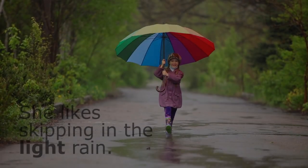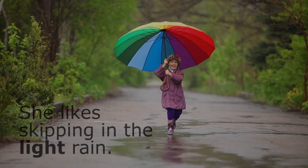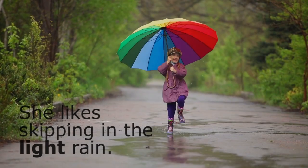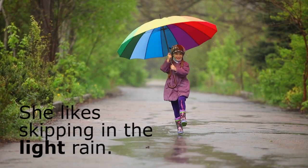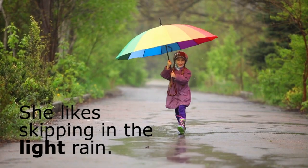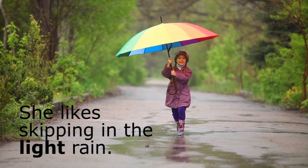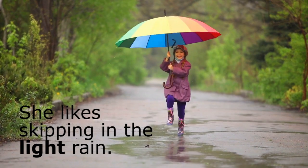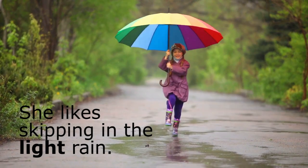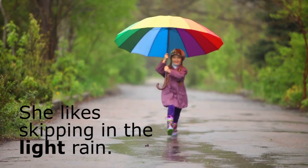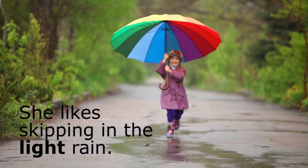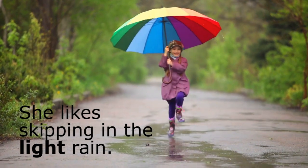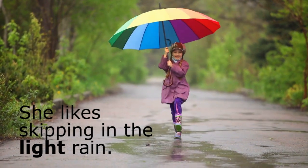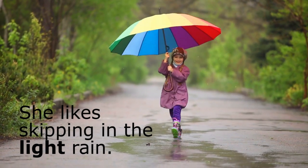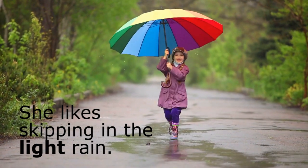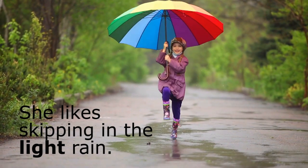water a a little girl rightspper Really to